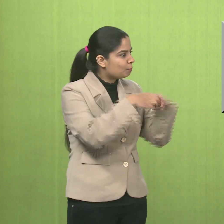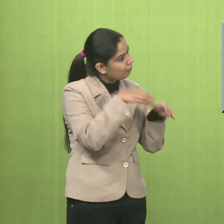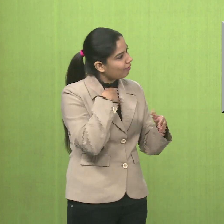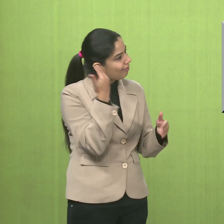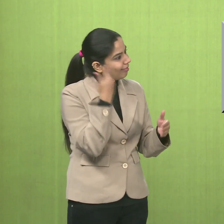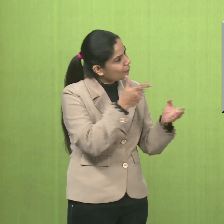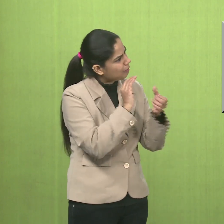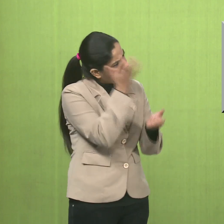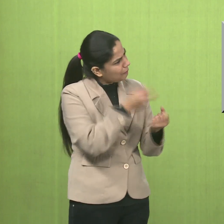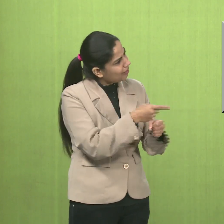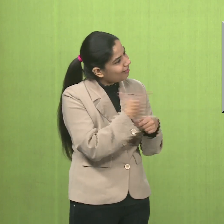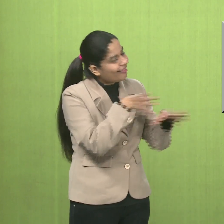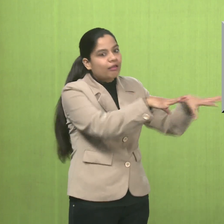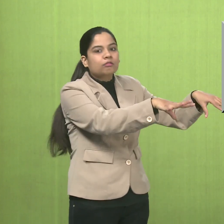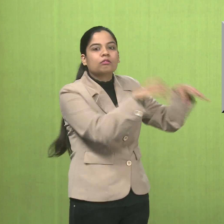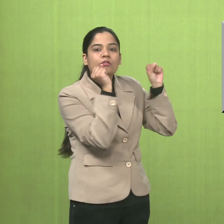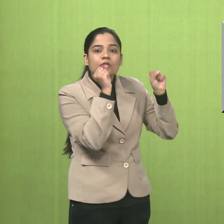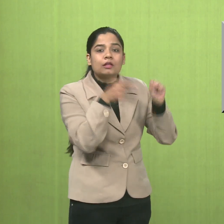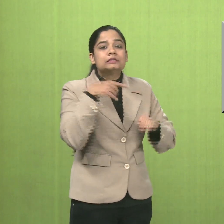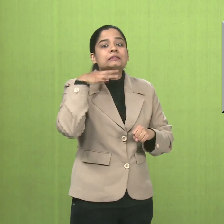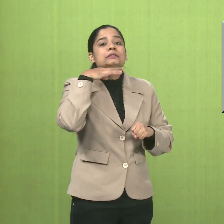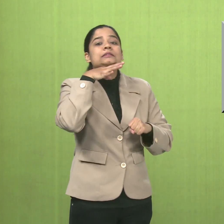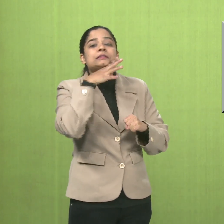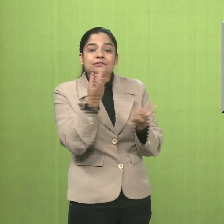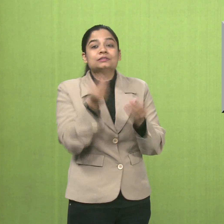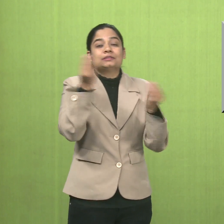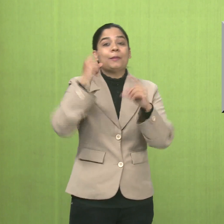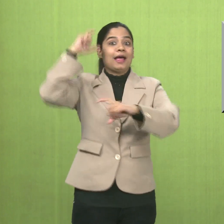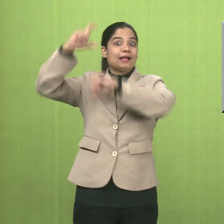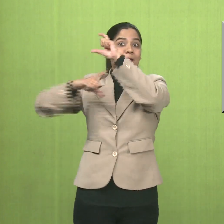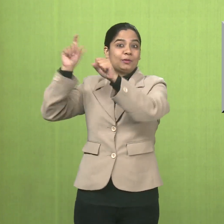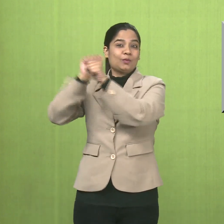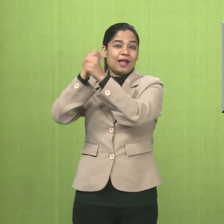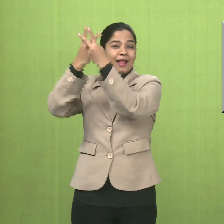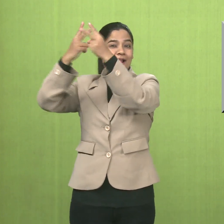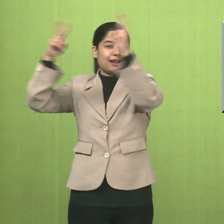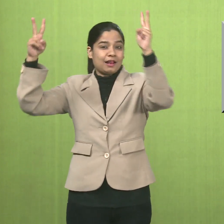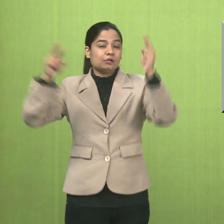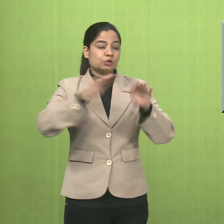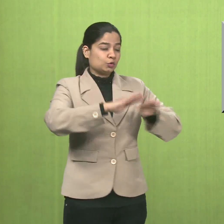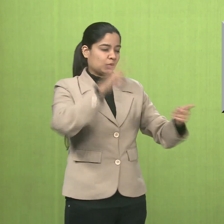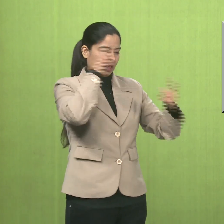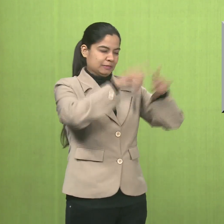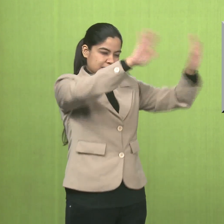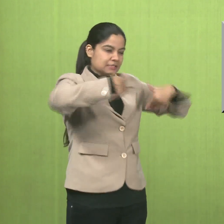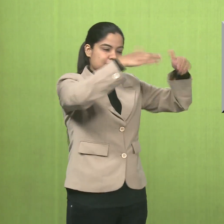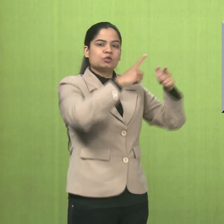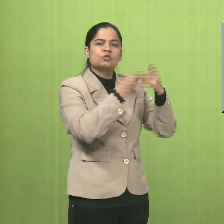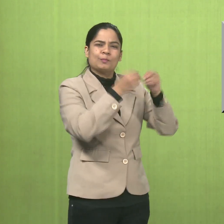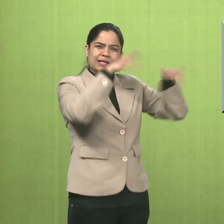or getting under the influence of bad company. That's also happening. A lot of companies, they